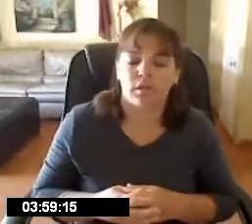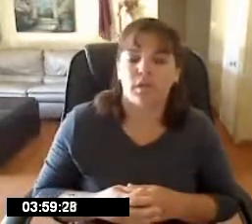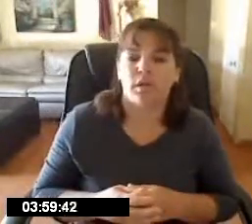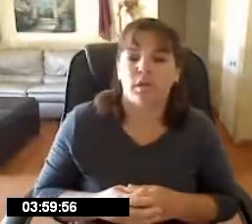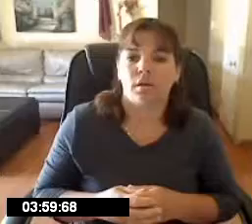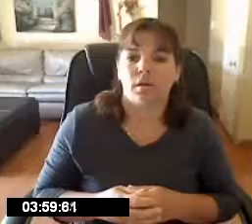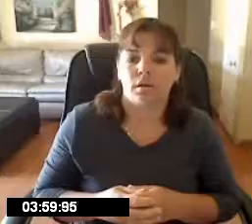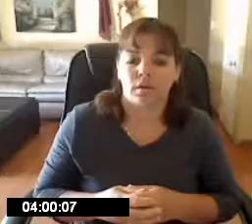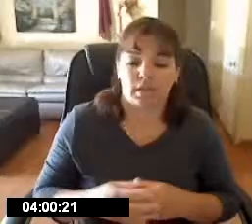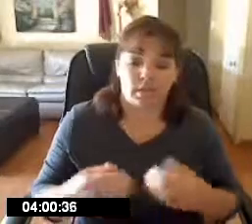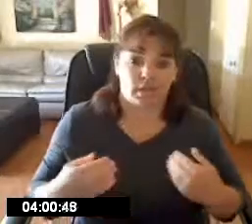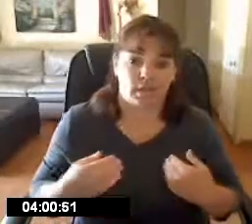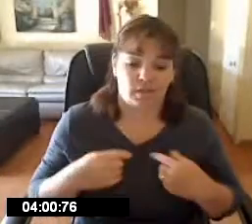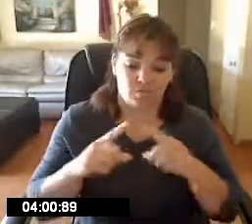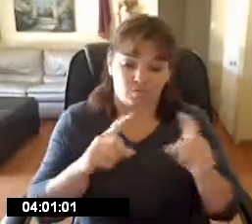be